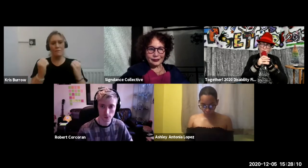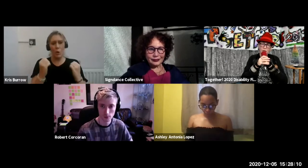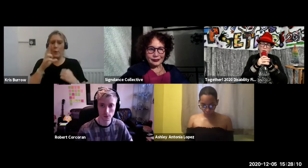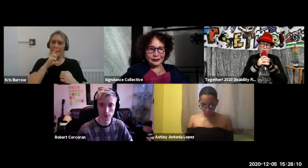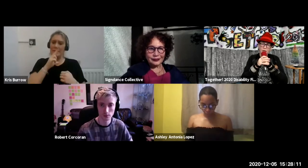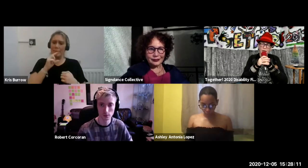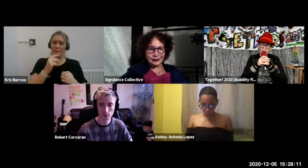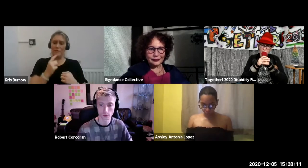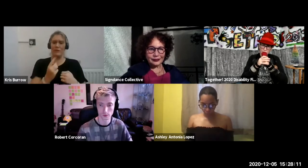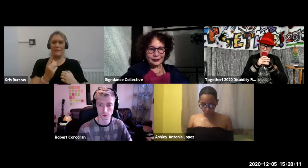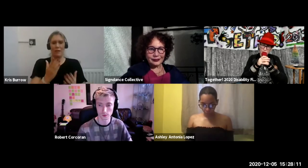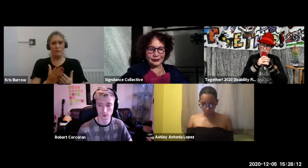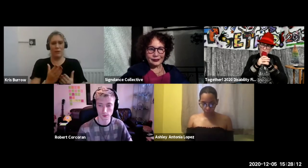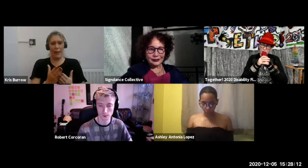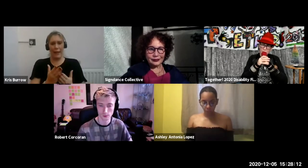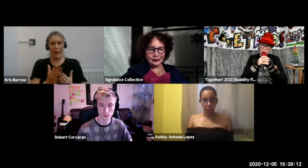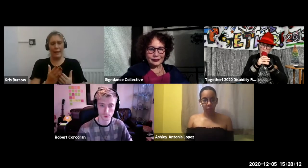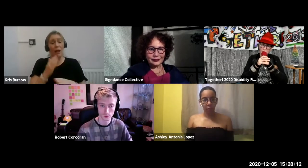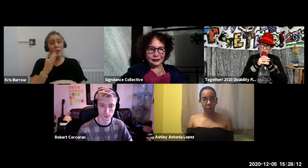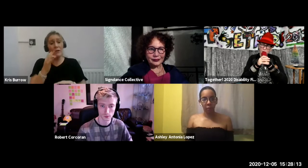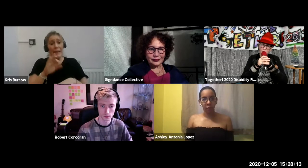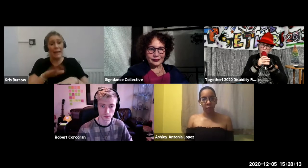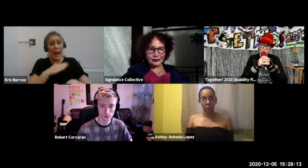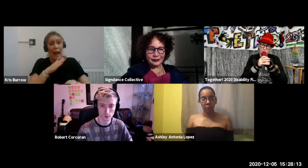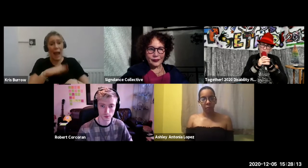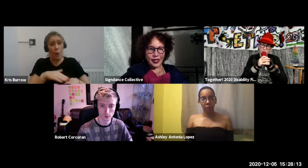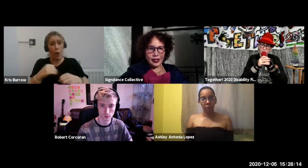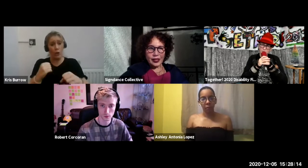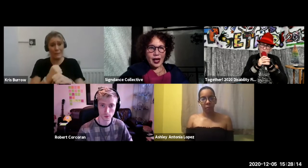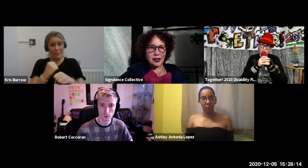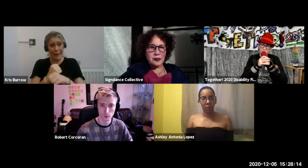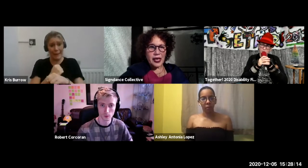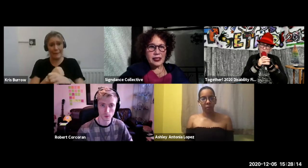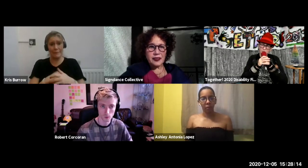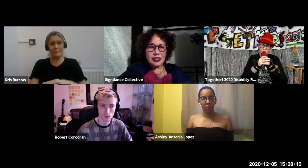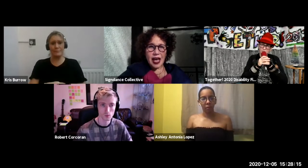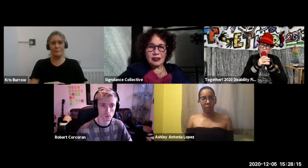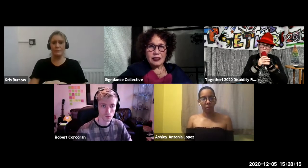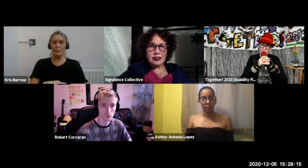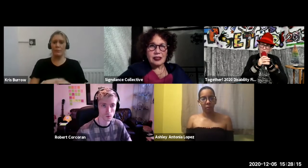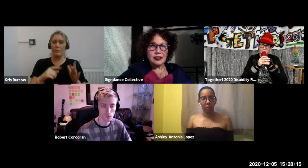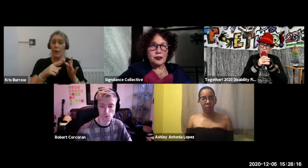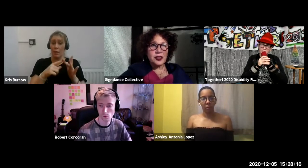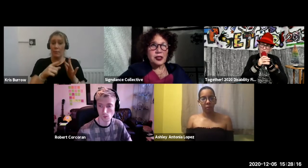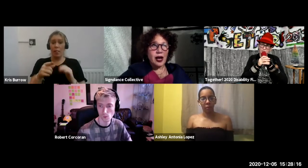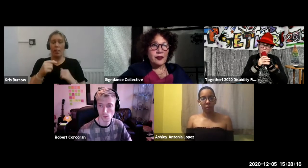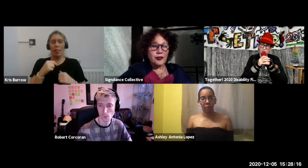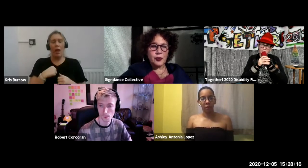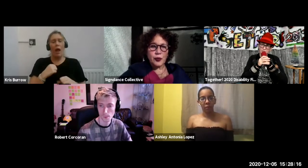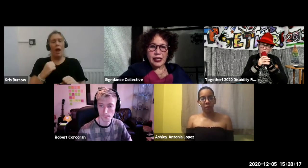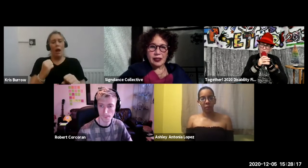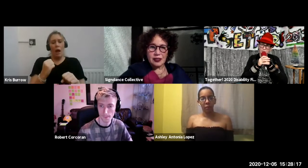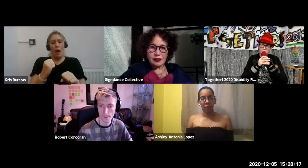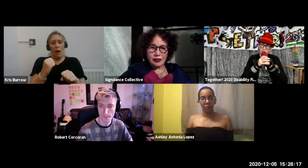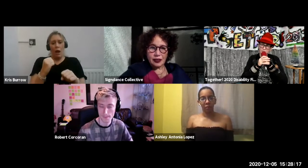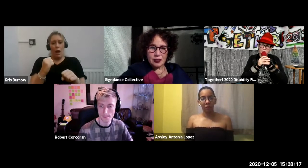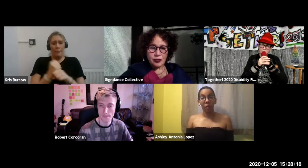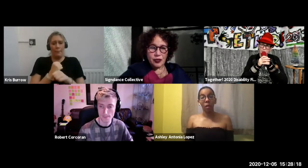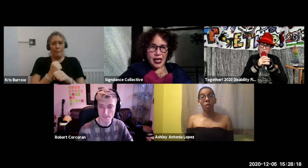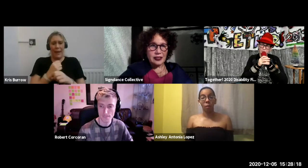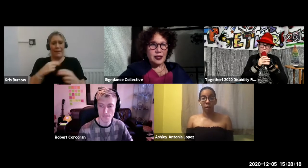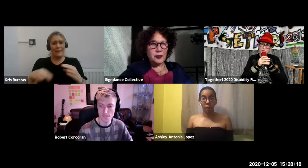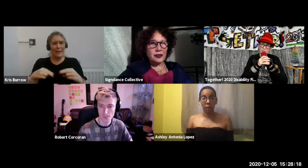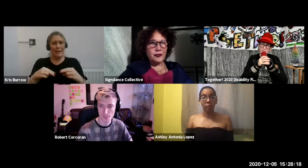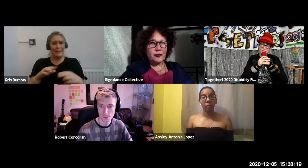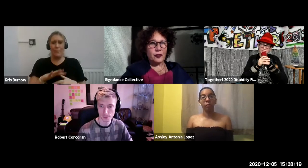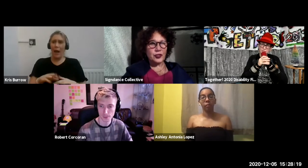itself. How long did it take to make? I made the dance. It took me about 3 weeks to